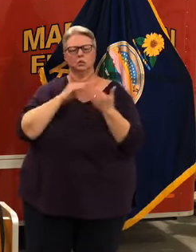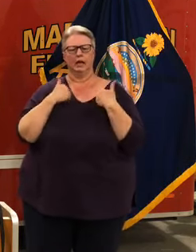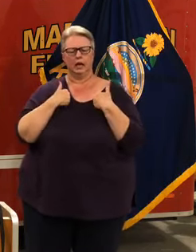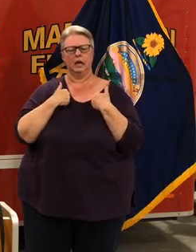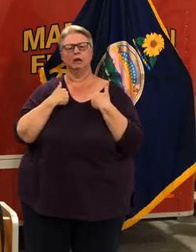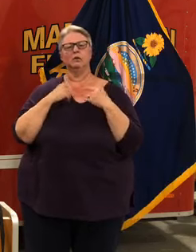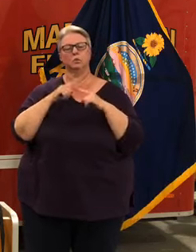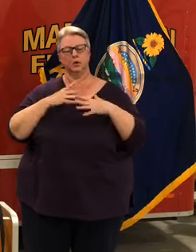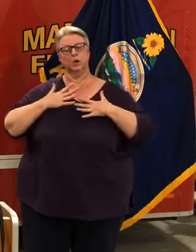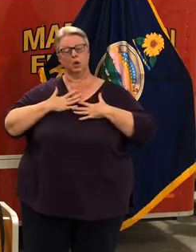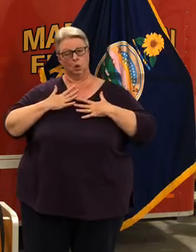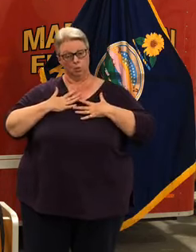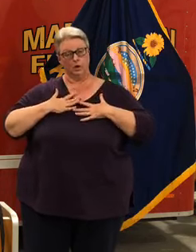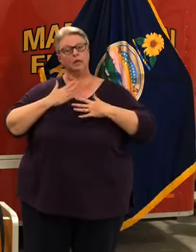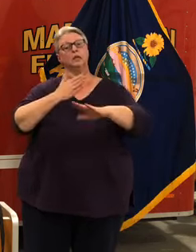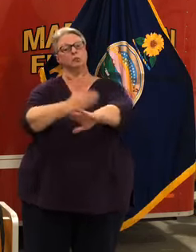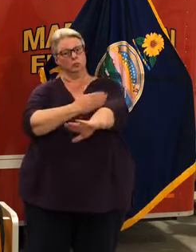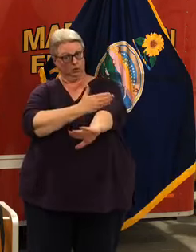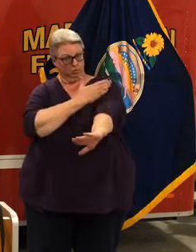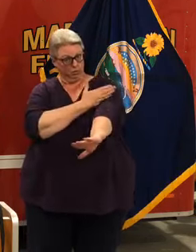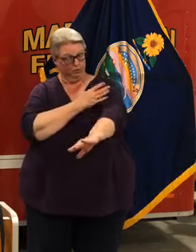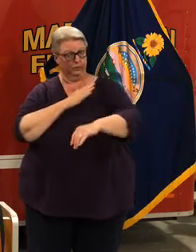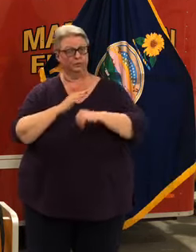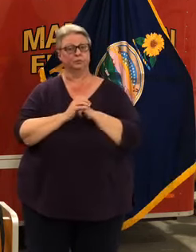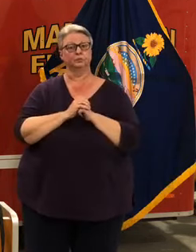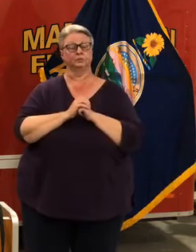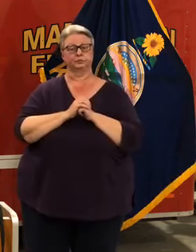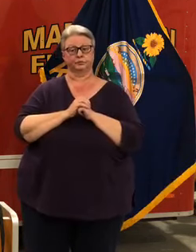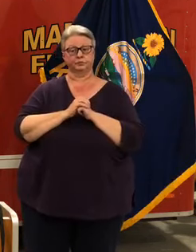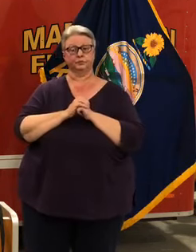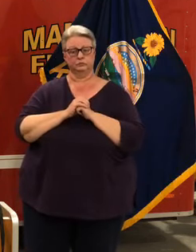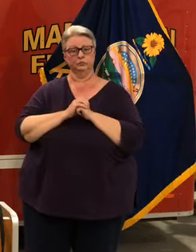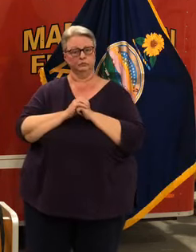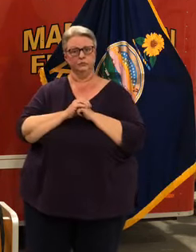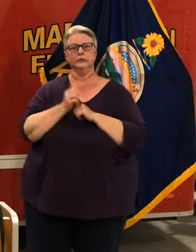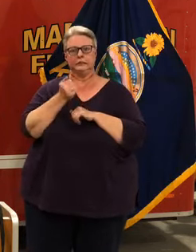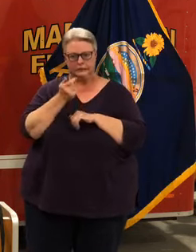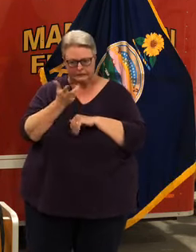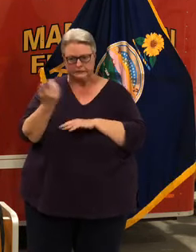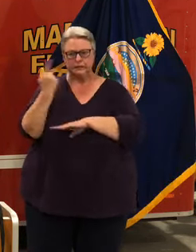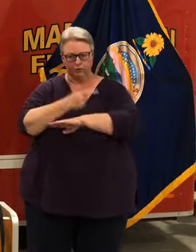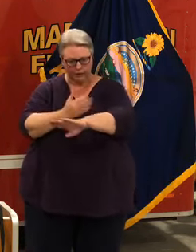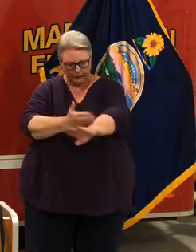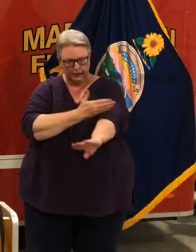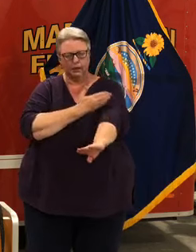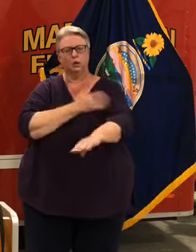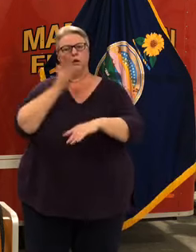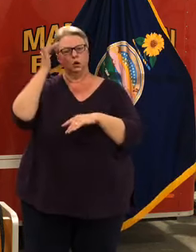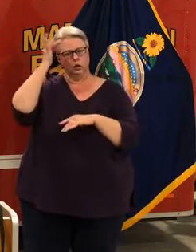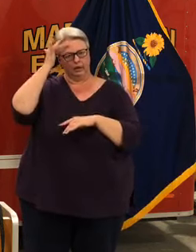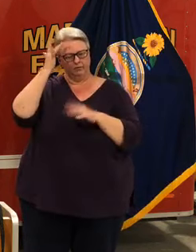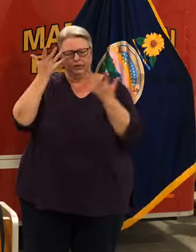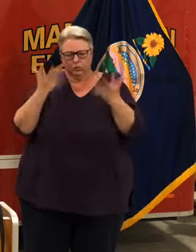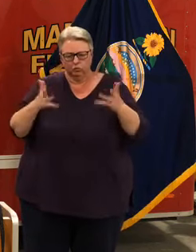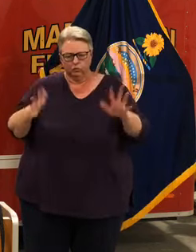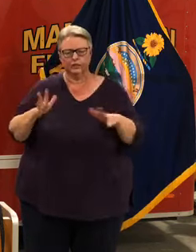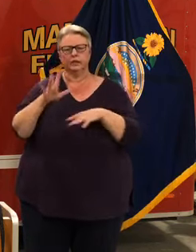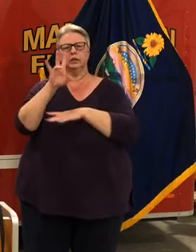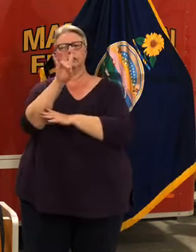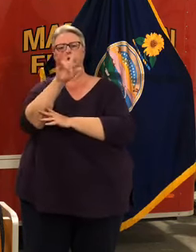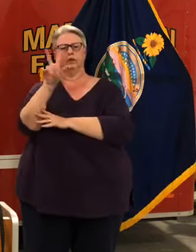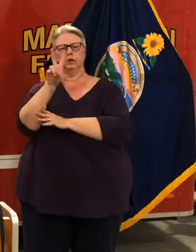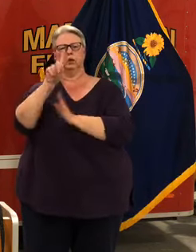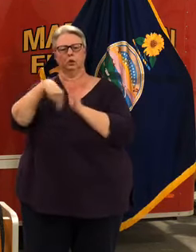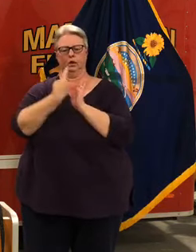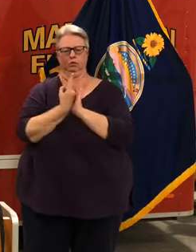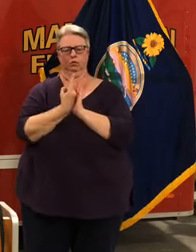respiratory symptoms to be improving and have been improving for several days, and fever to have not been present for at least 72 hours.